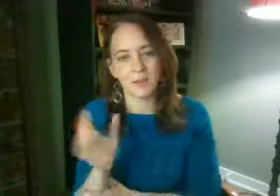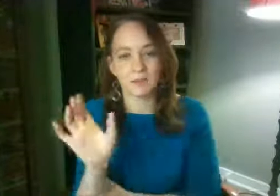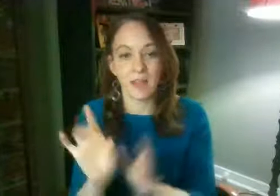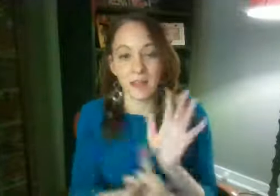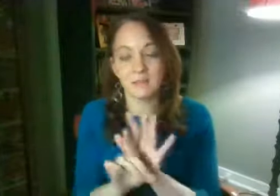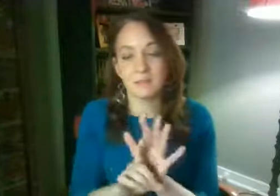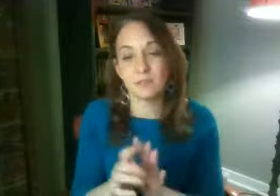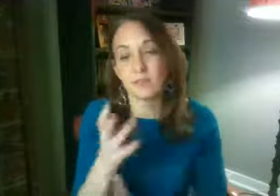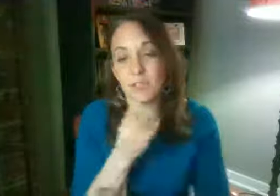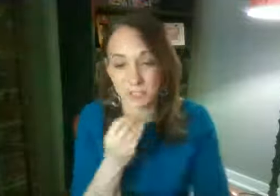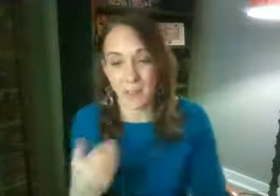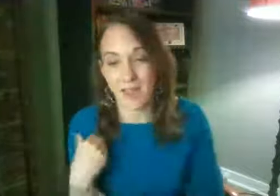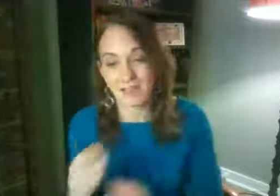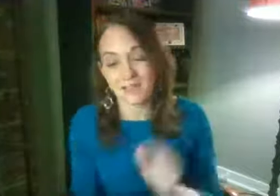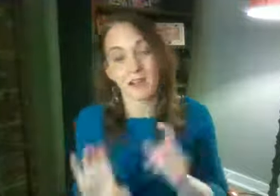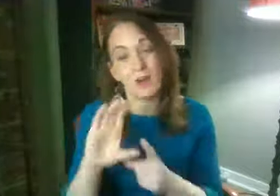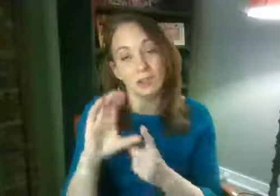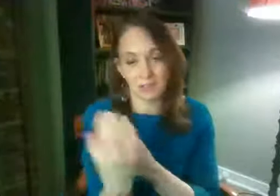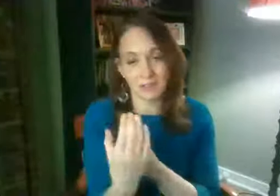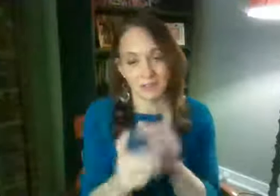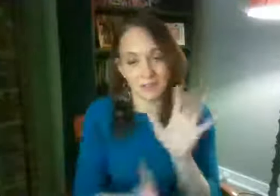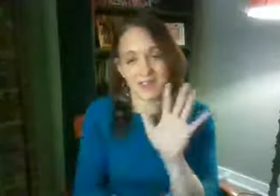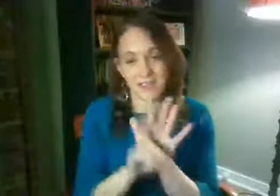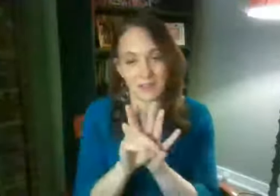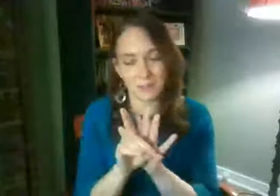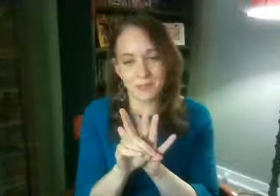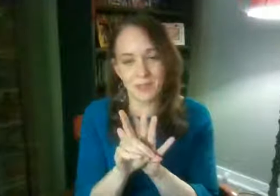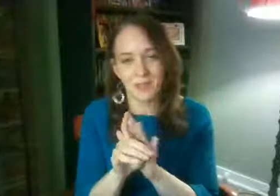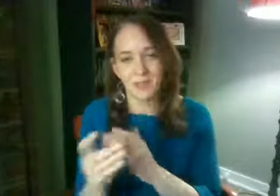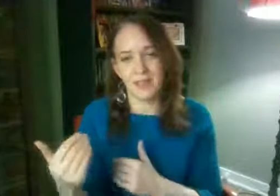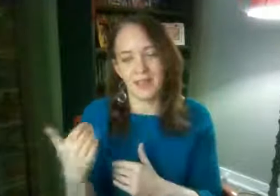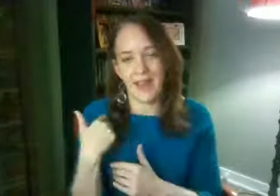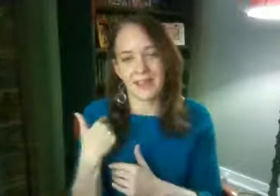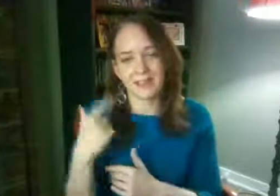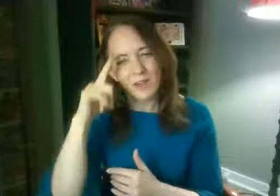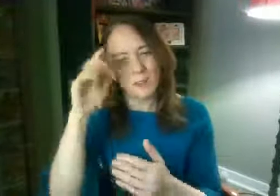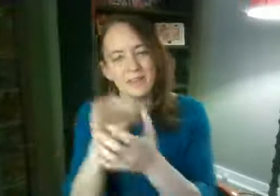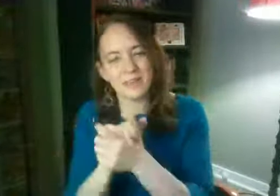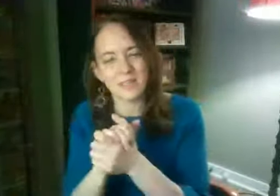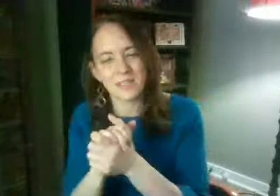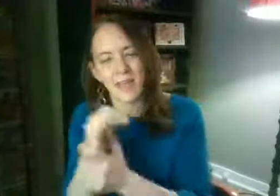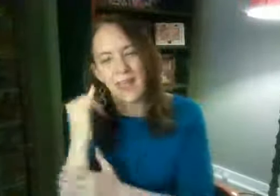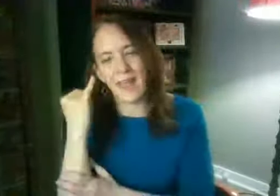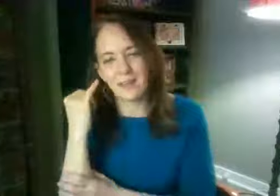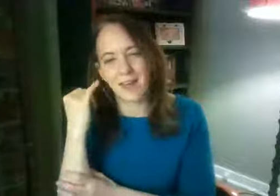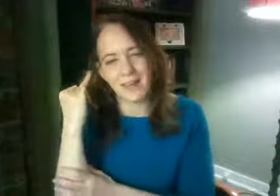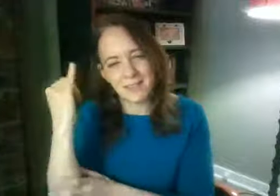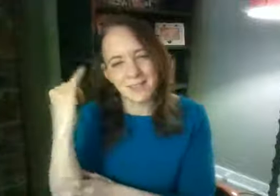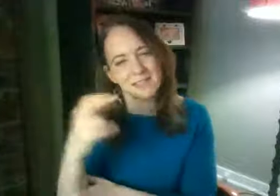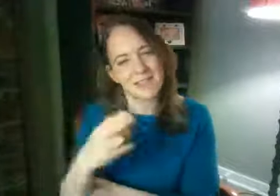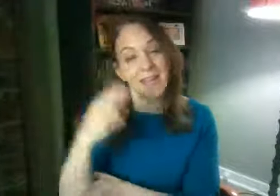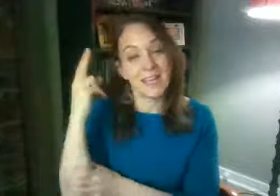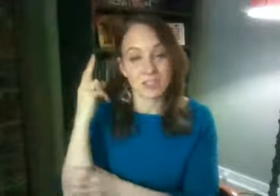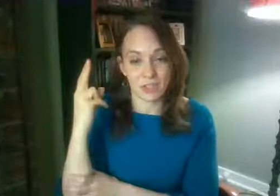developed, like Judaism has a culture that has developed. It has beliefs and ideas and a